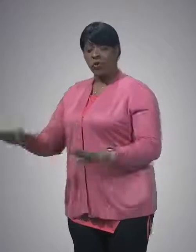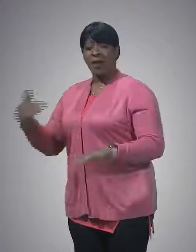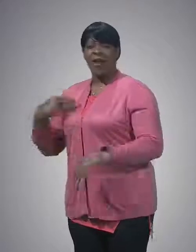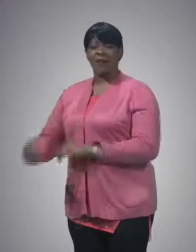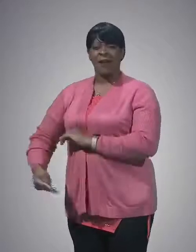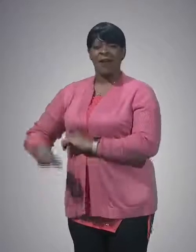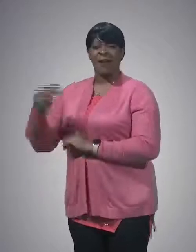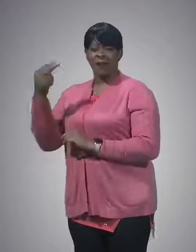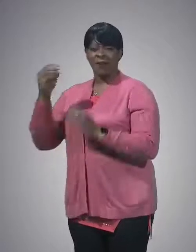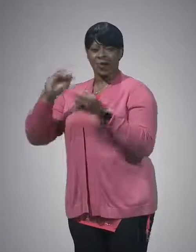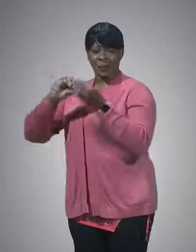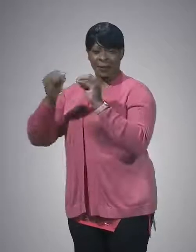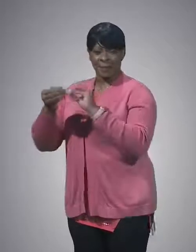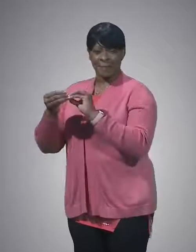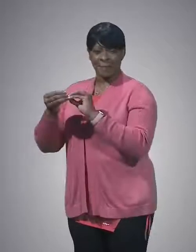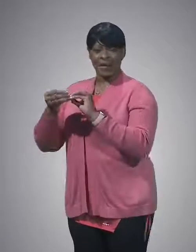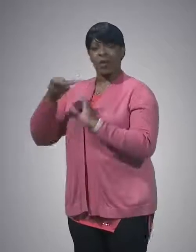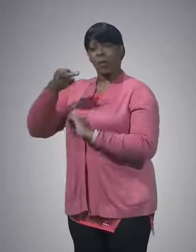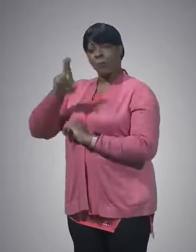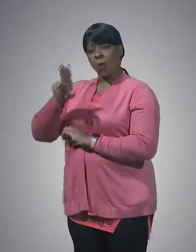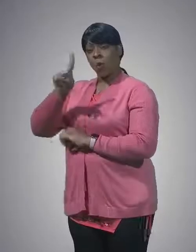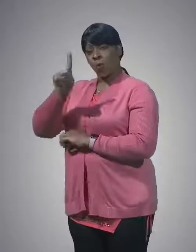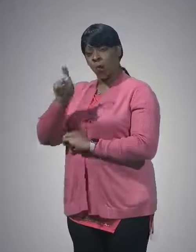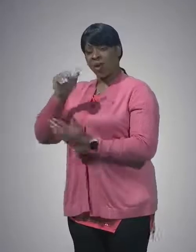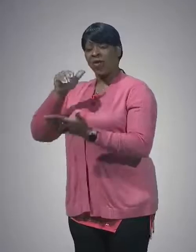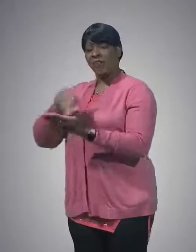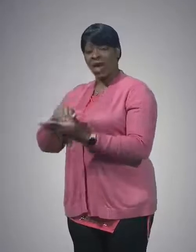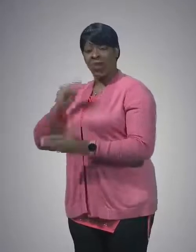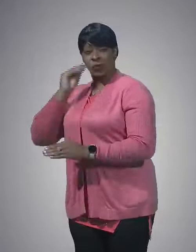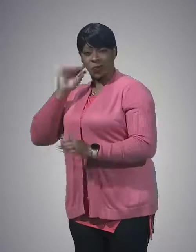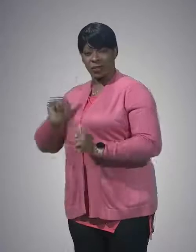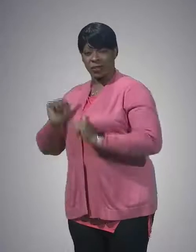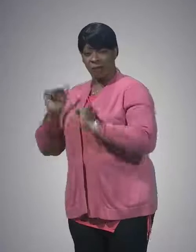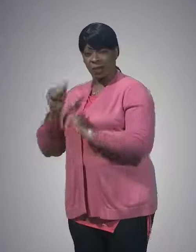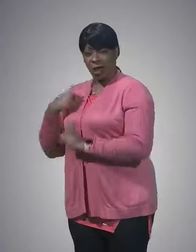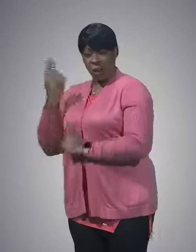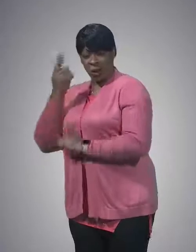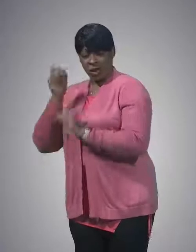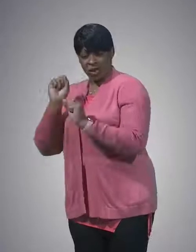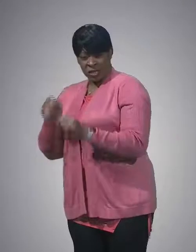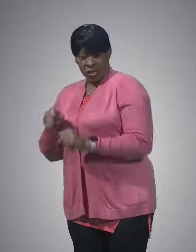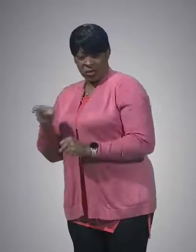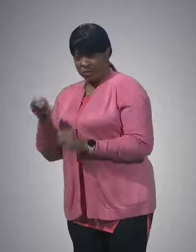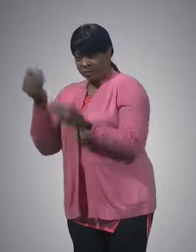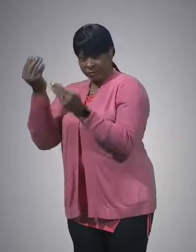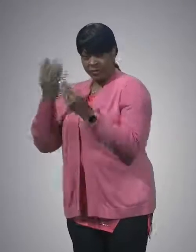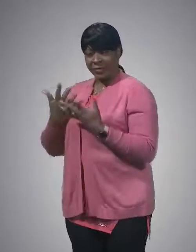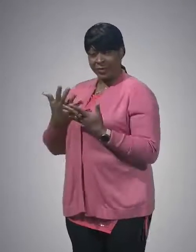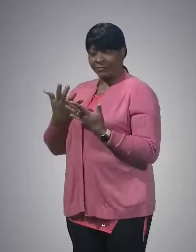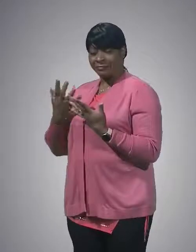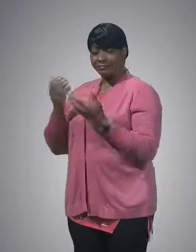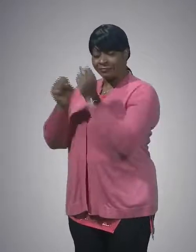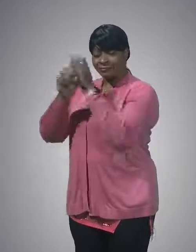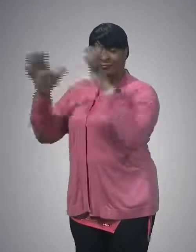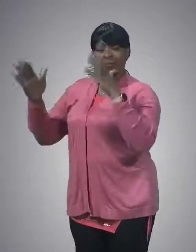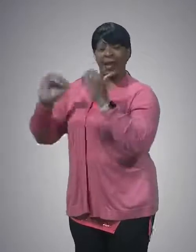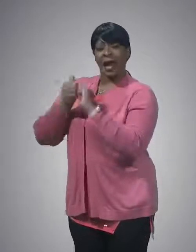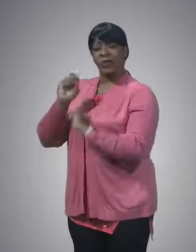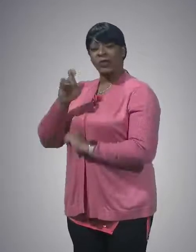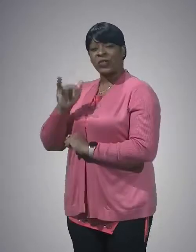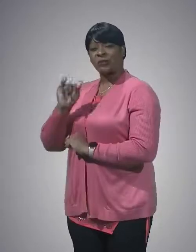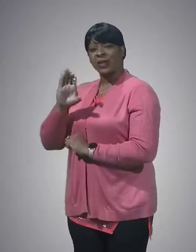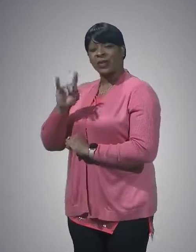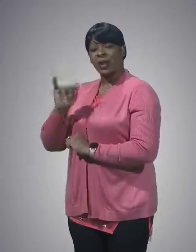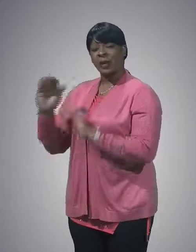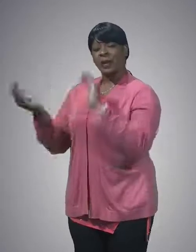the highest number of cases per 100,000. I wonder if you could give us a little color on how Shelby